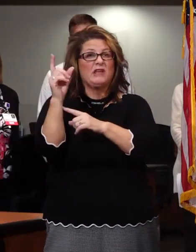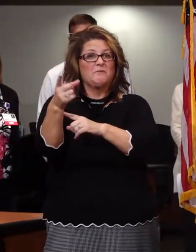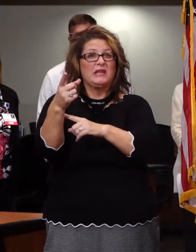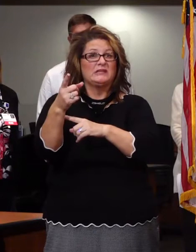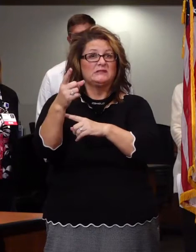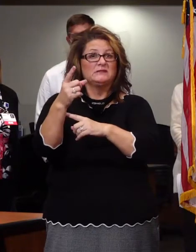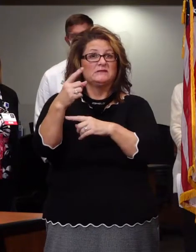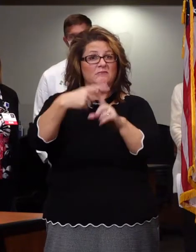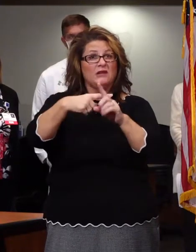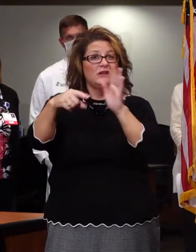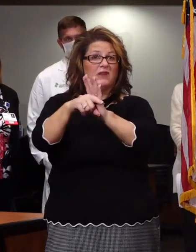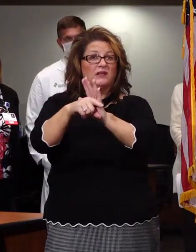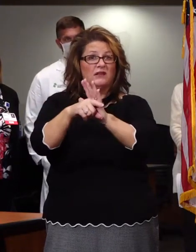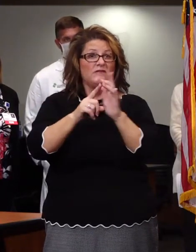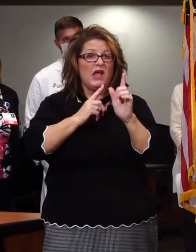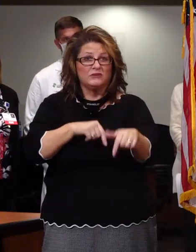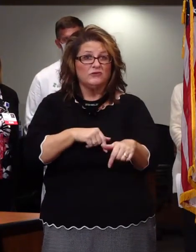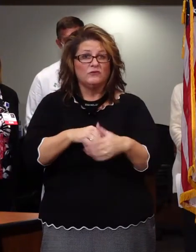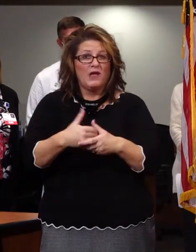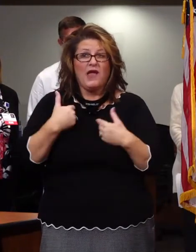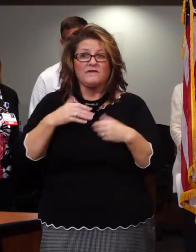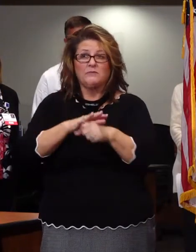plenty of testing sites. If